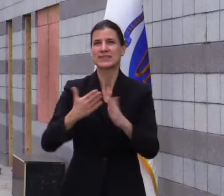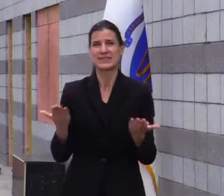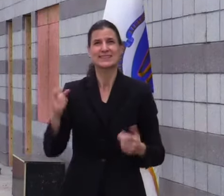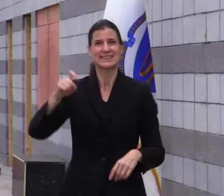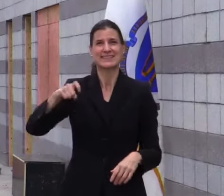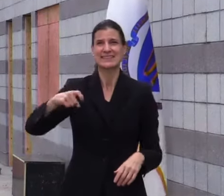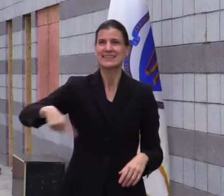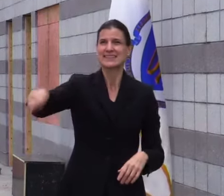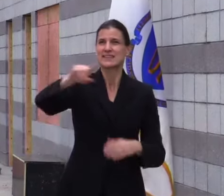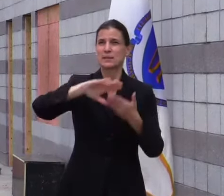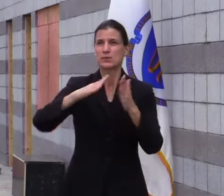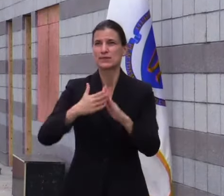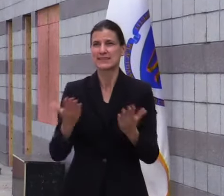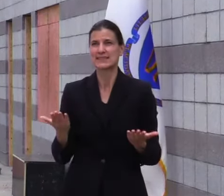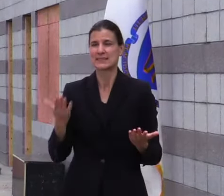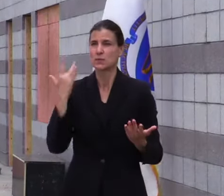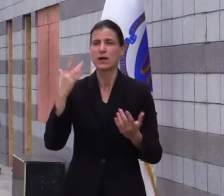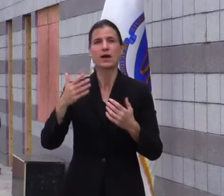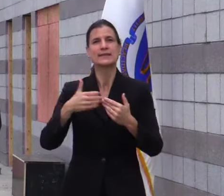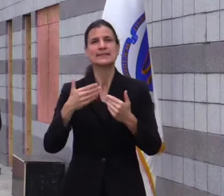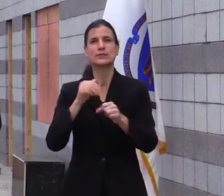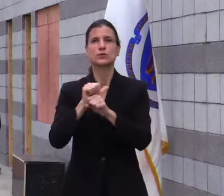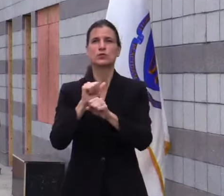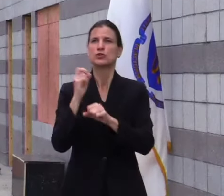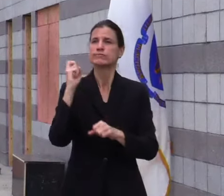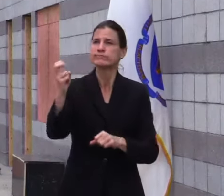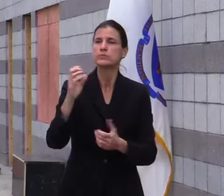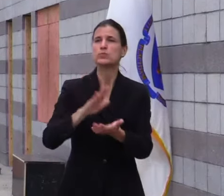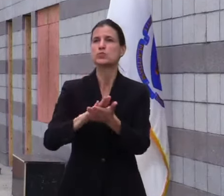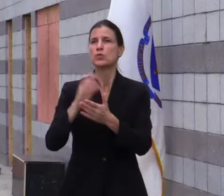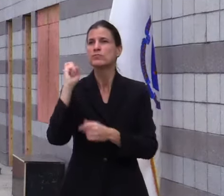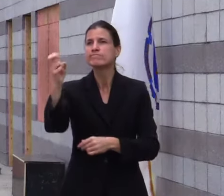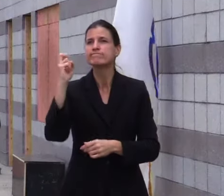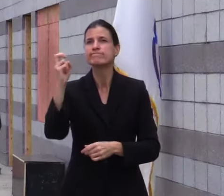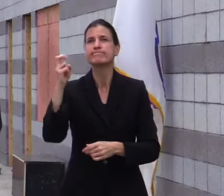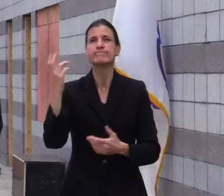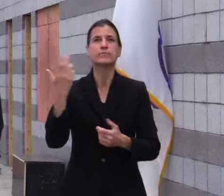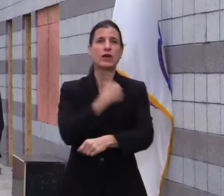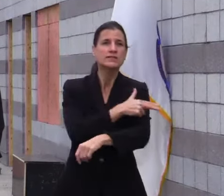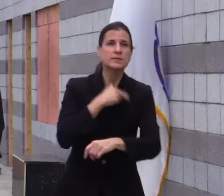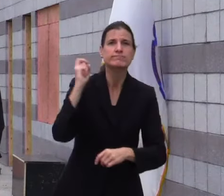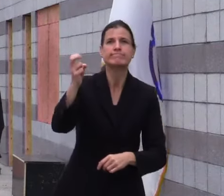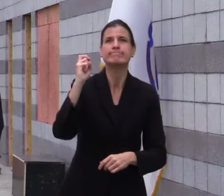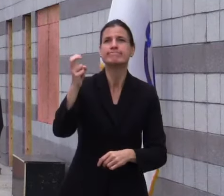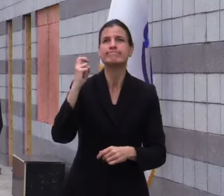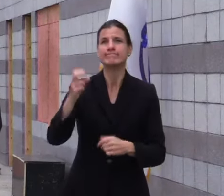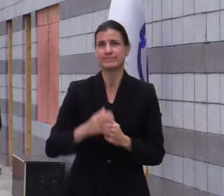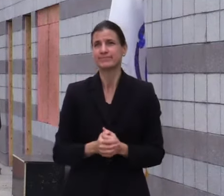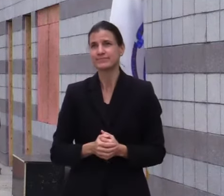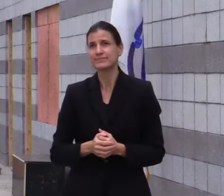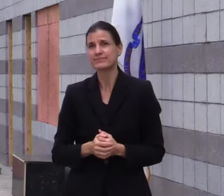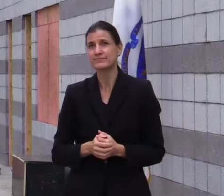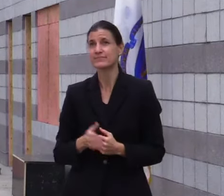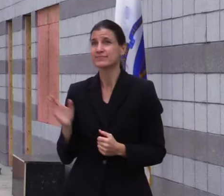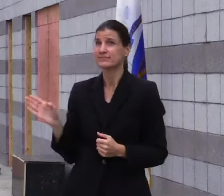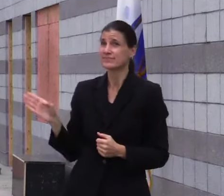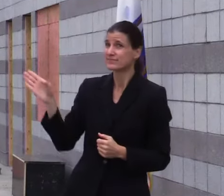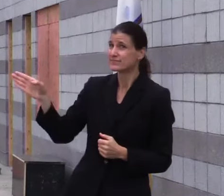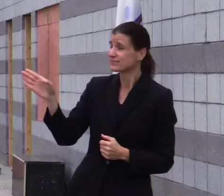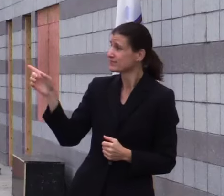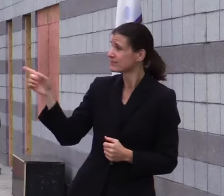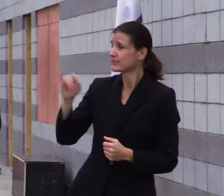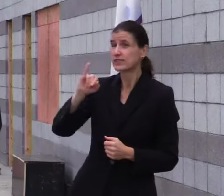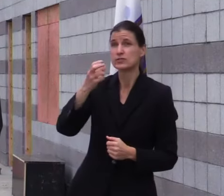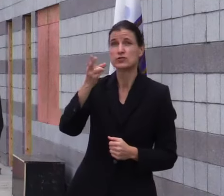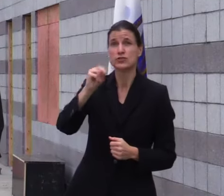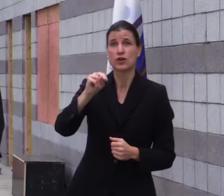you, General Manager. And finally, the governor mentioned John Dalton. We knew when we were doing the look back on